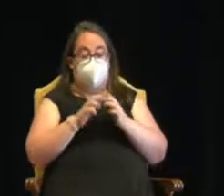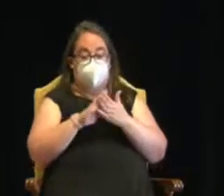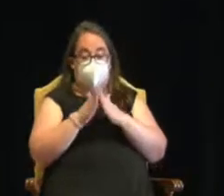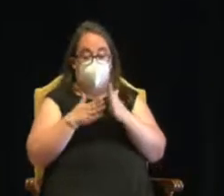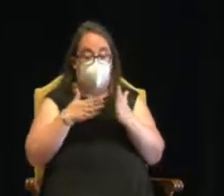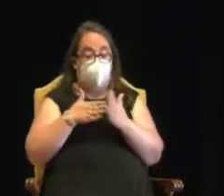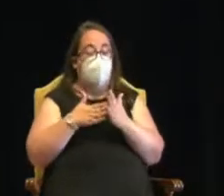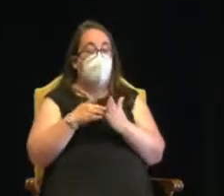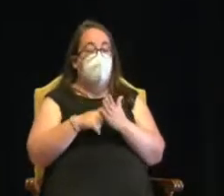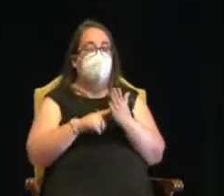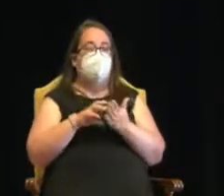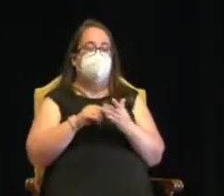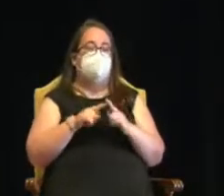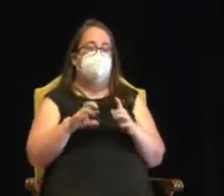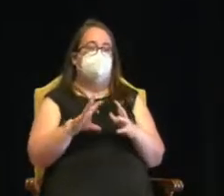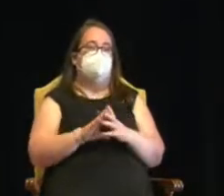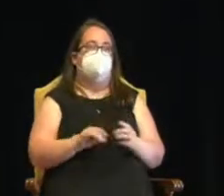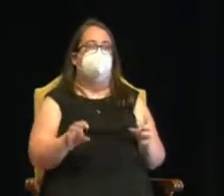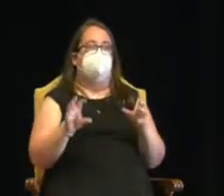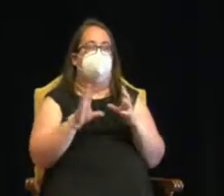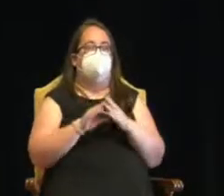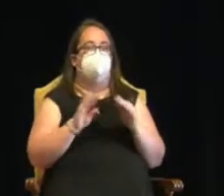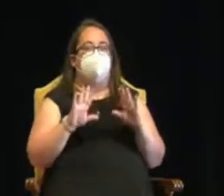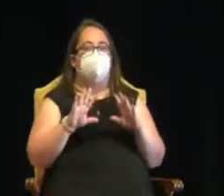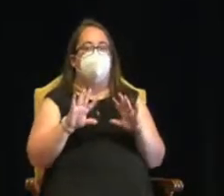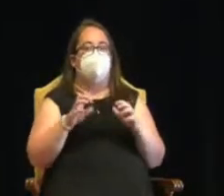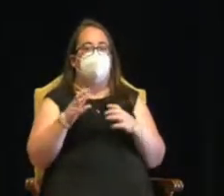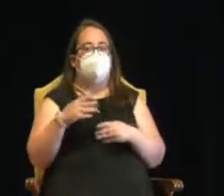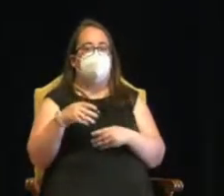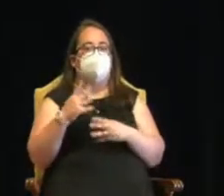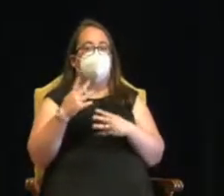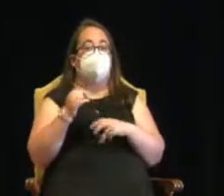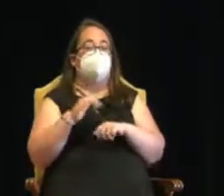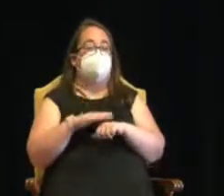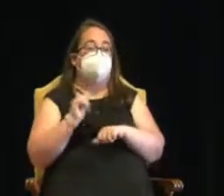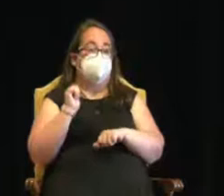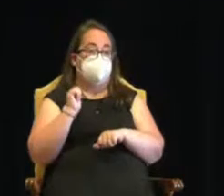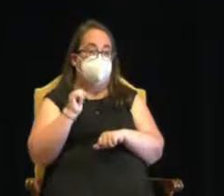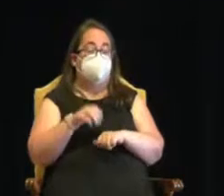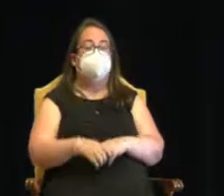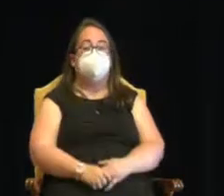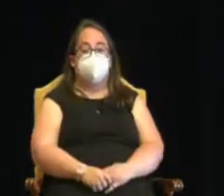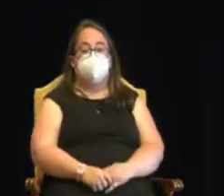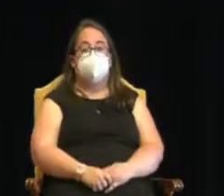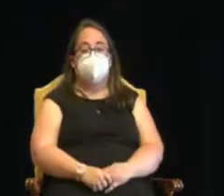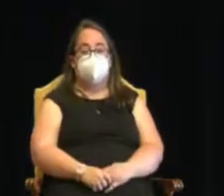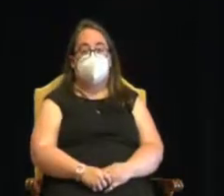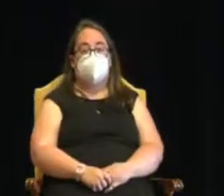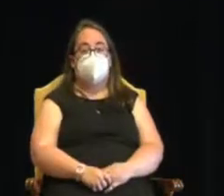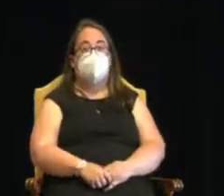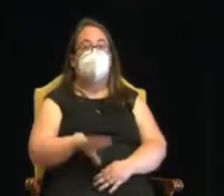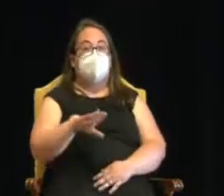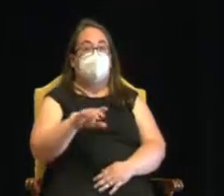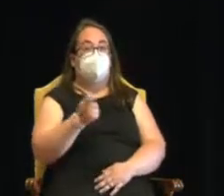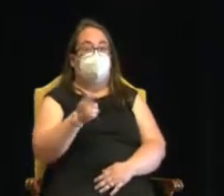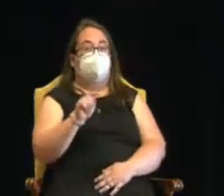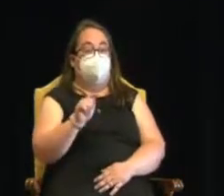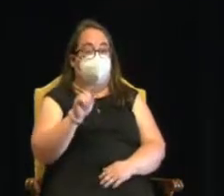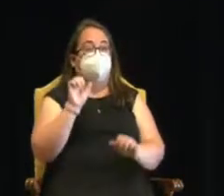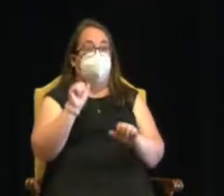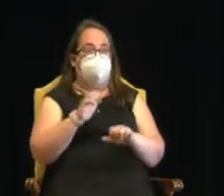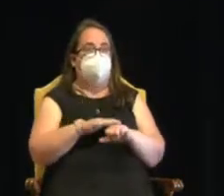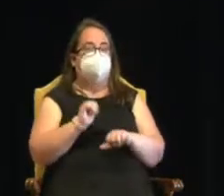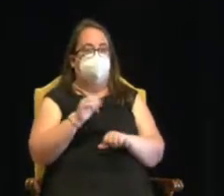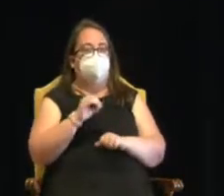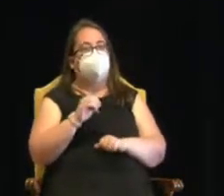important thing you can learn from this story is the group chat can be subpoenaed. You need to know that your text can be subpoenaed.